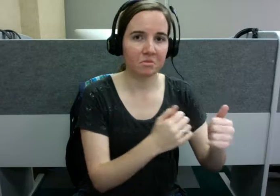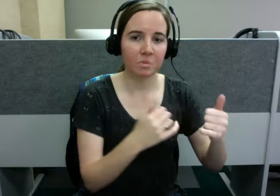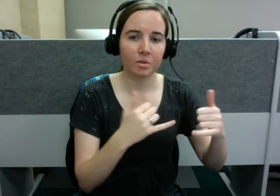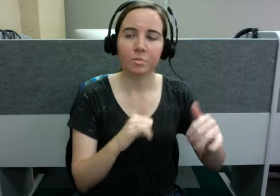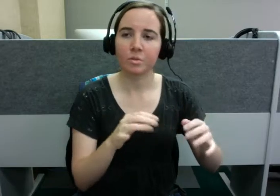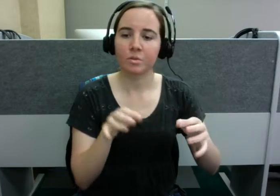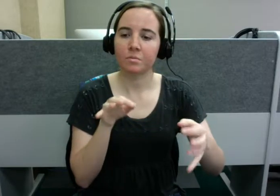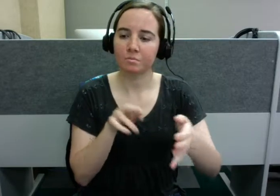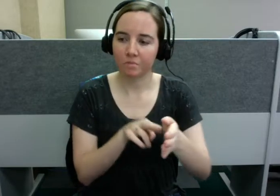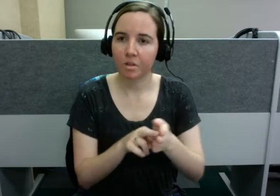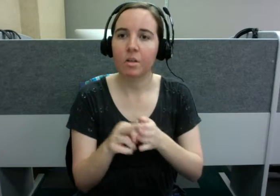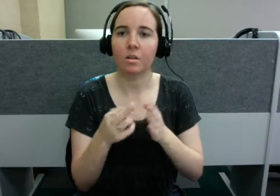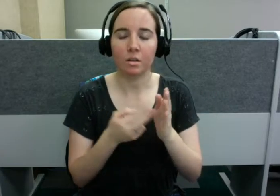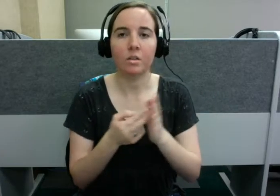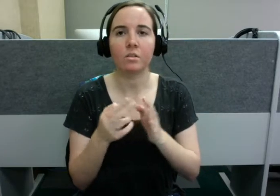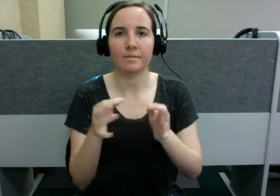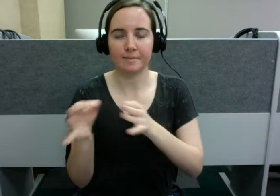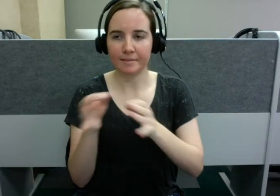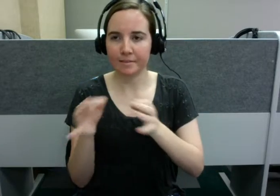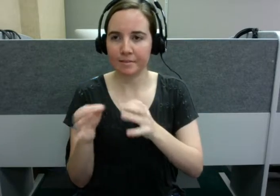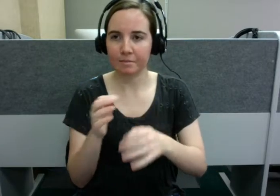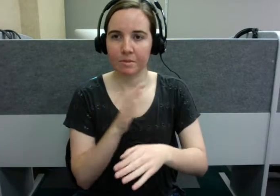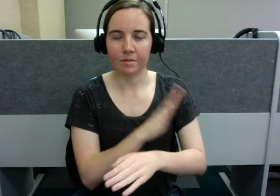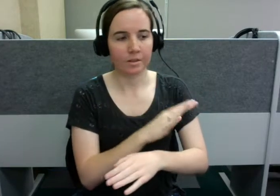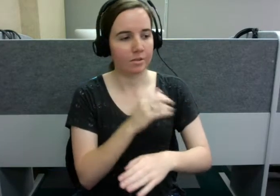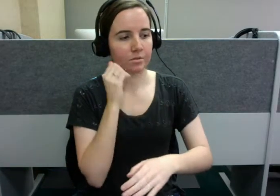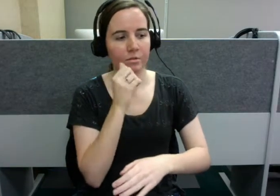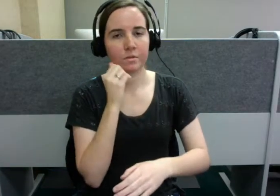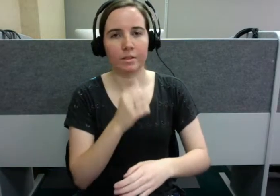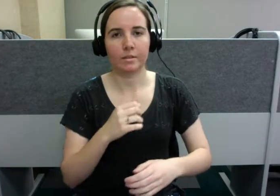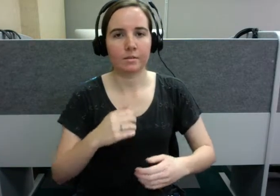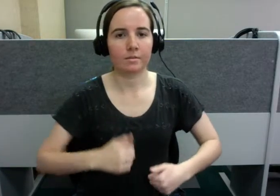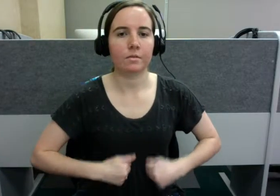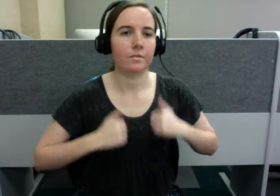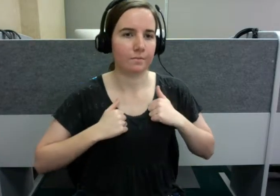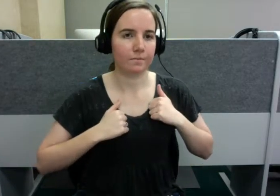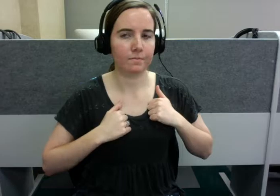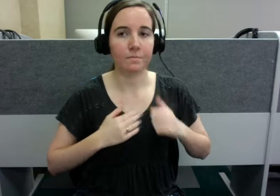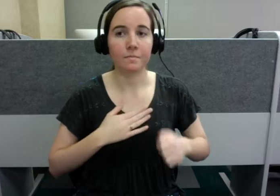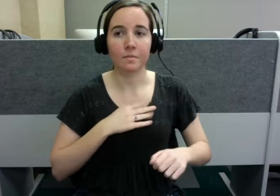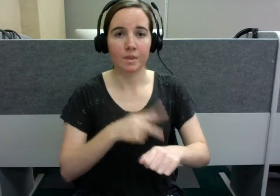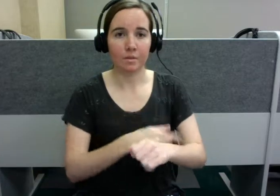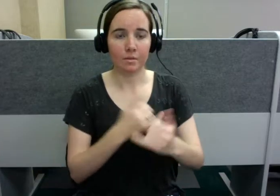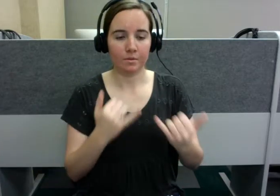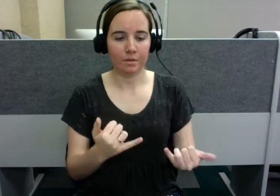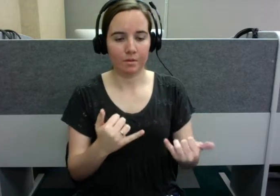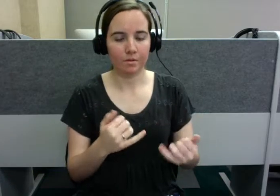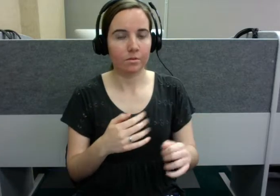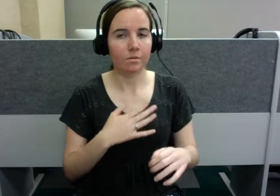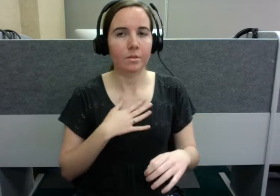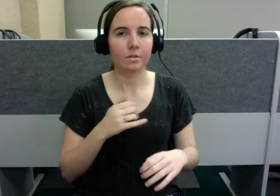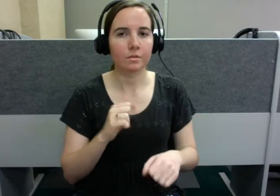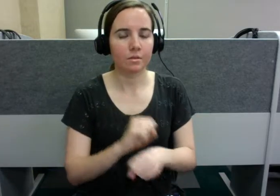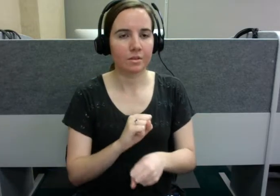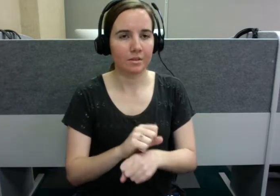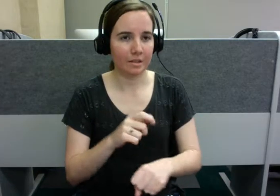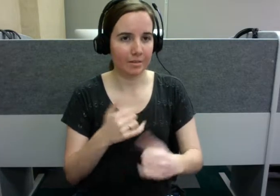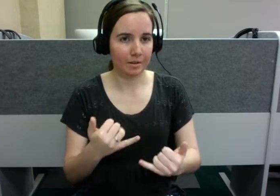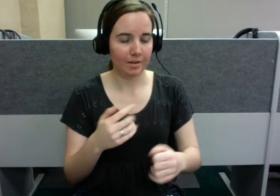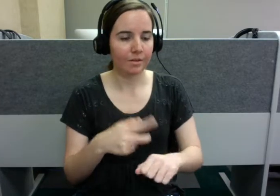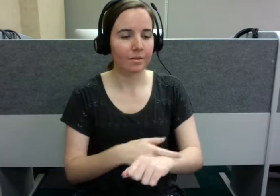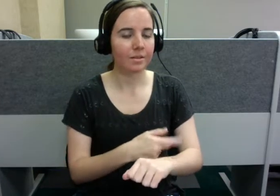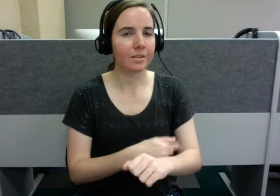people for one day in their life. Job in question, herding sheep. Great. We go to Craig, and we